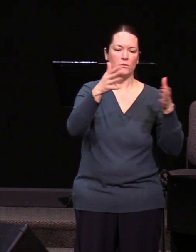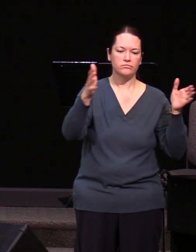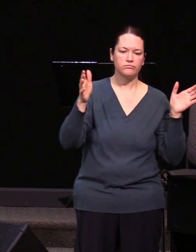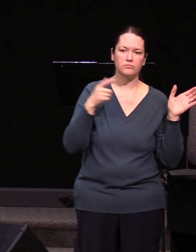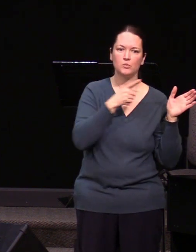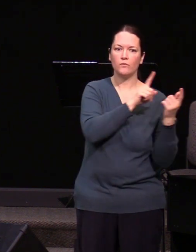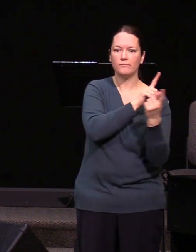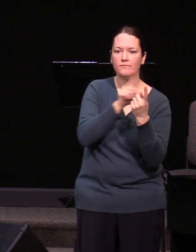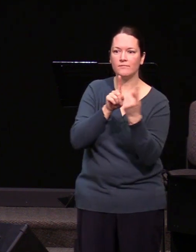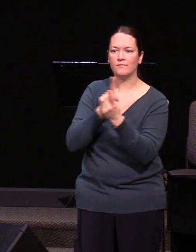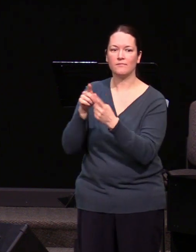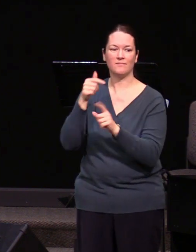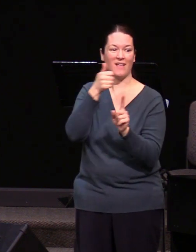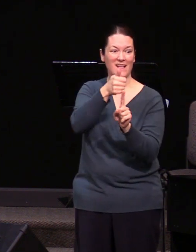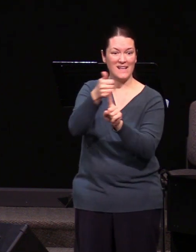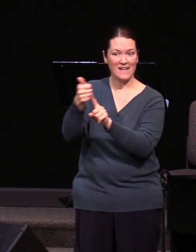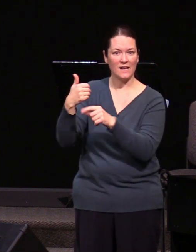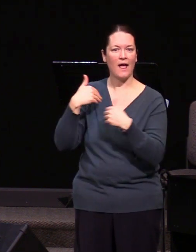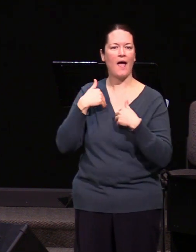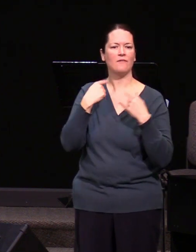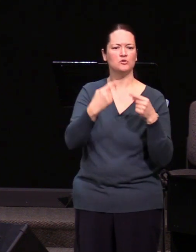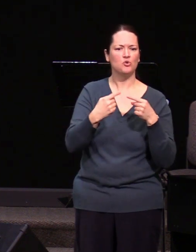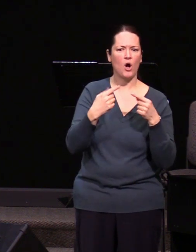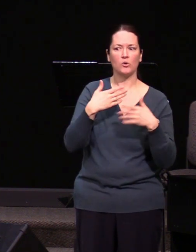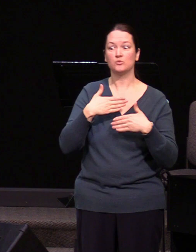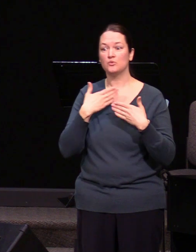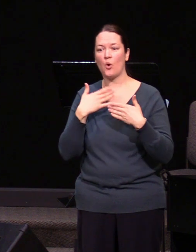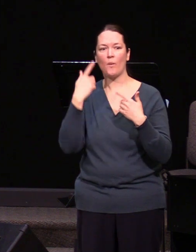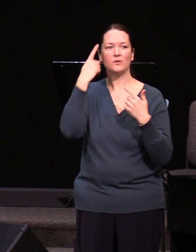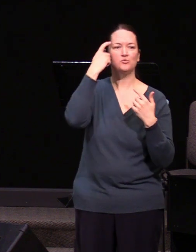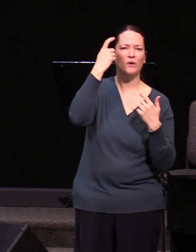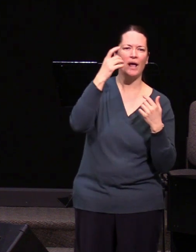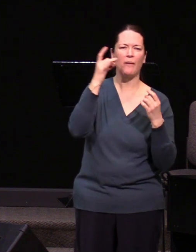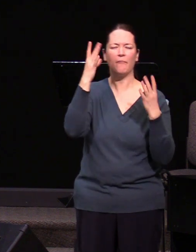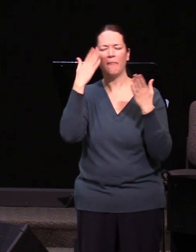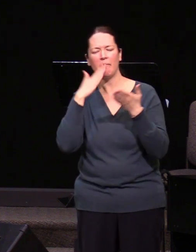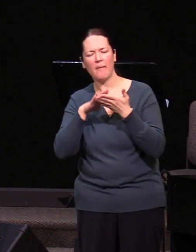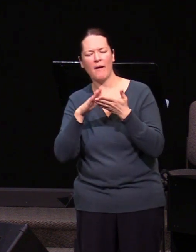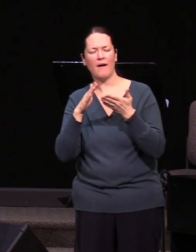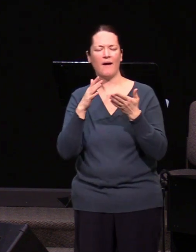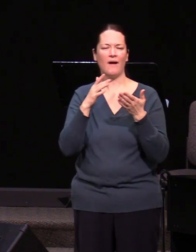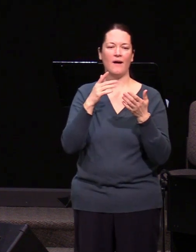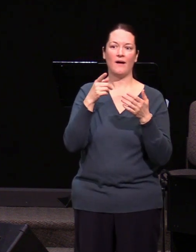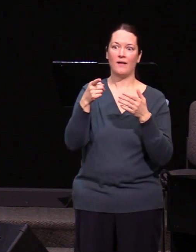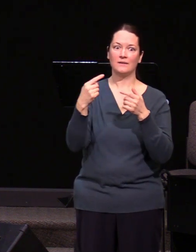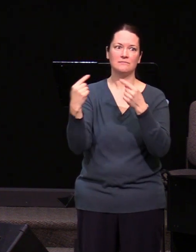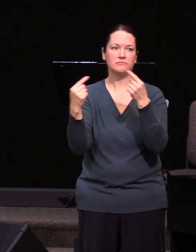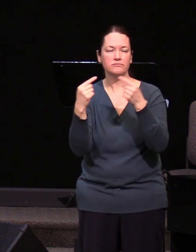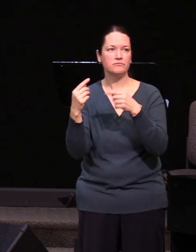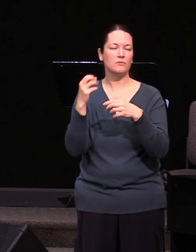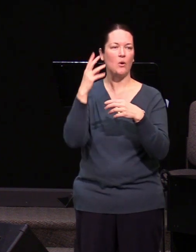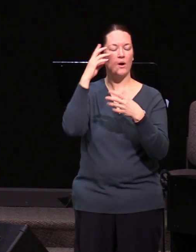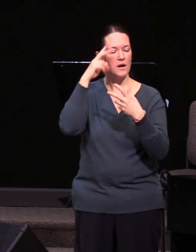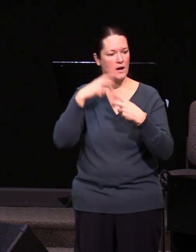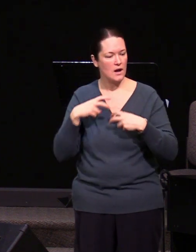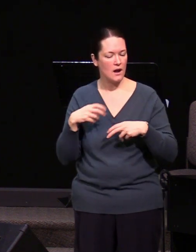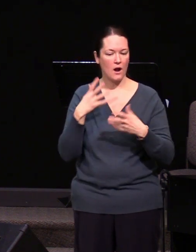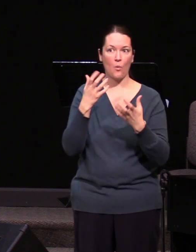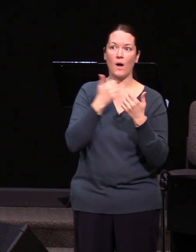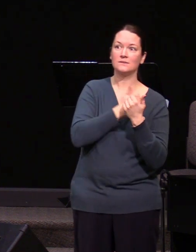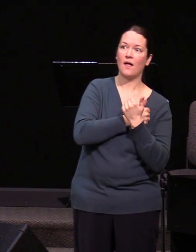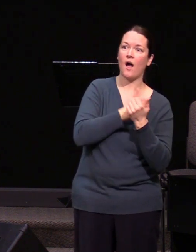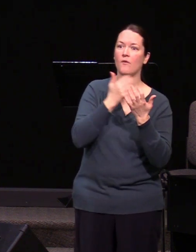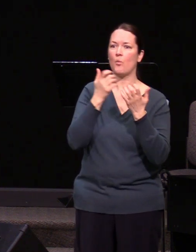struggles, dreams and nightmares. Each one yearns for community and acceptance, fights against their ego, wants love, wants